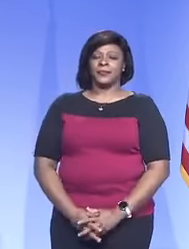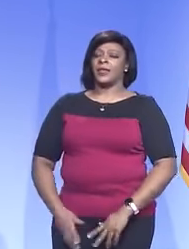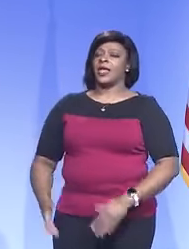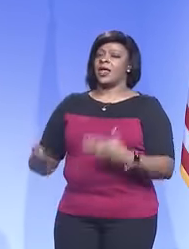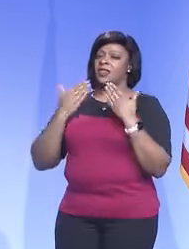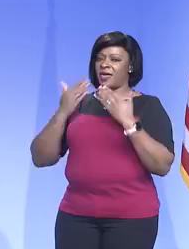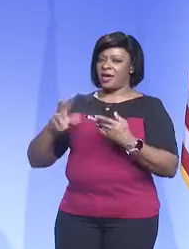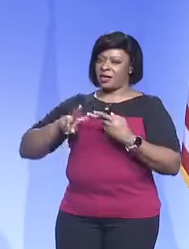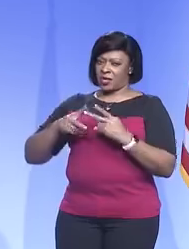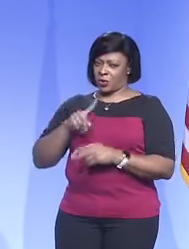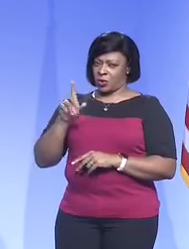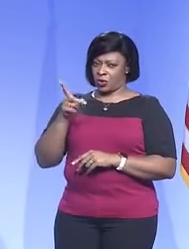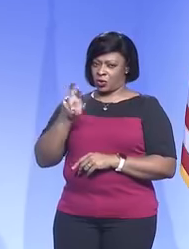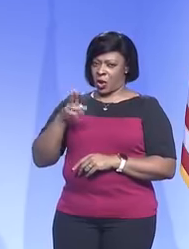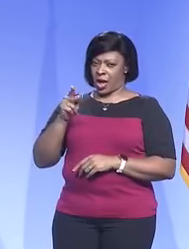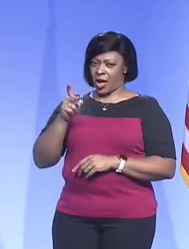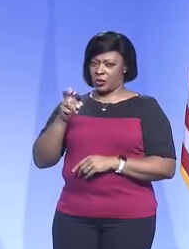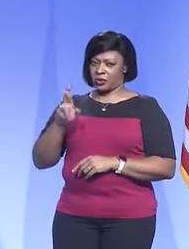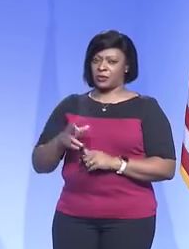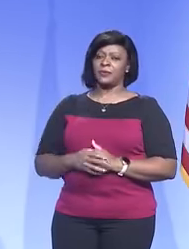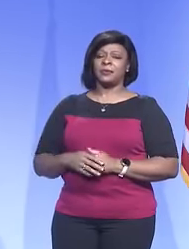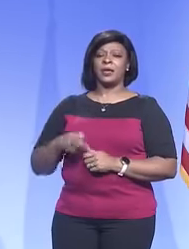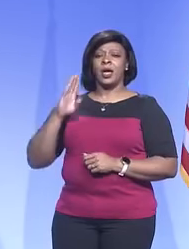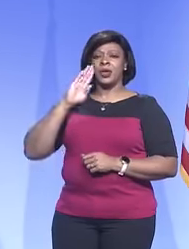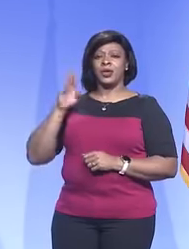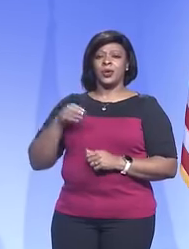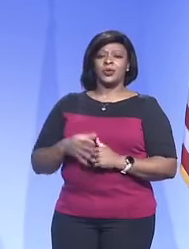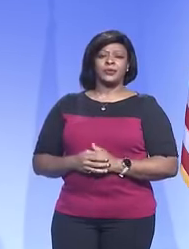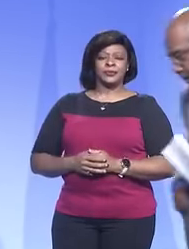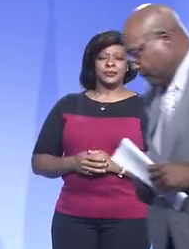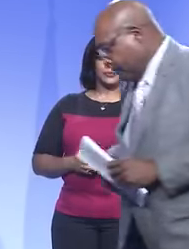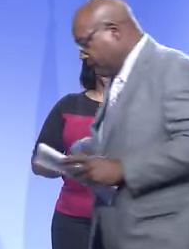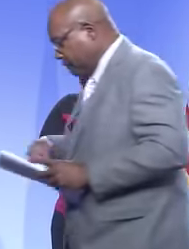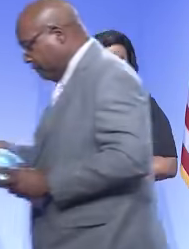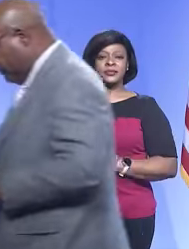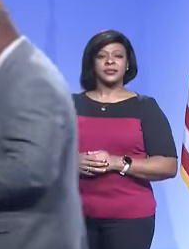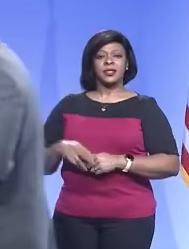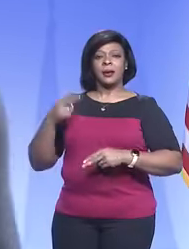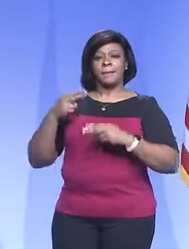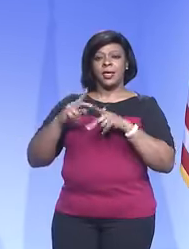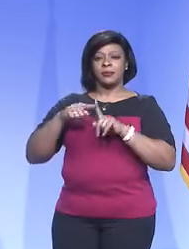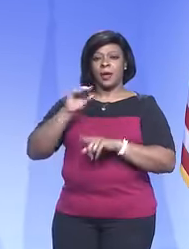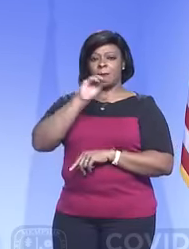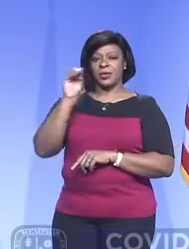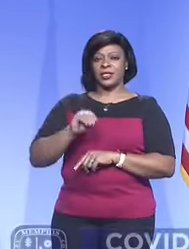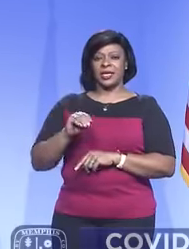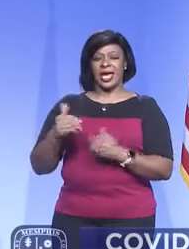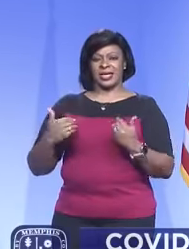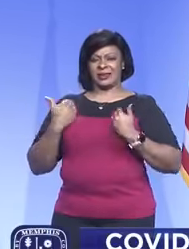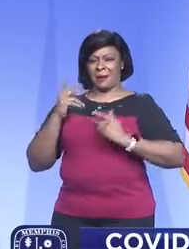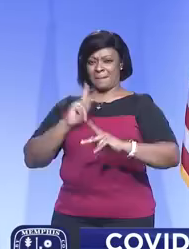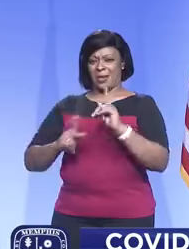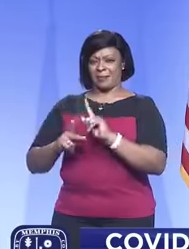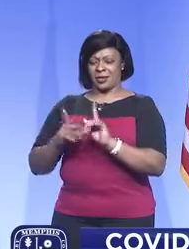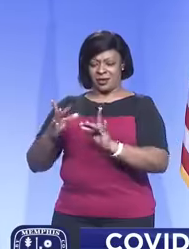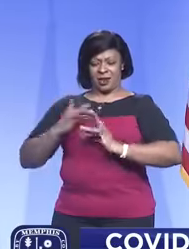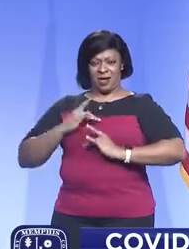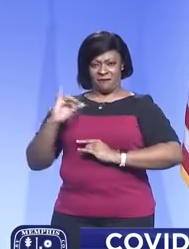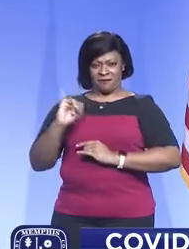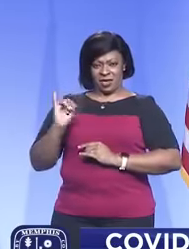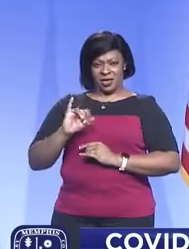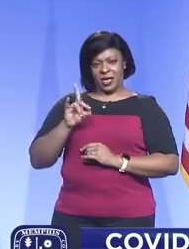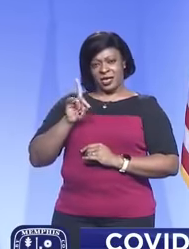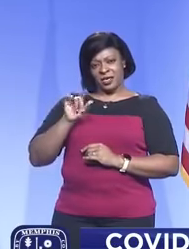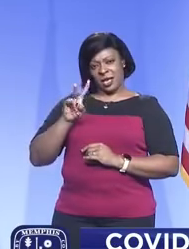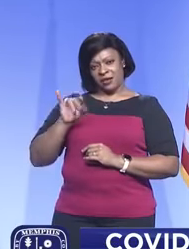Thanks. And as a follow-up to Dr. Haushalter, I know you were mentioning about the percentages of younger people getting infected. David Sweat